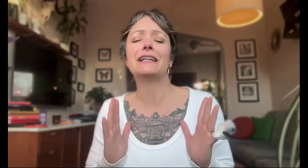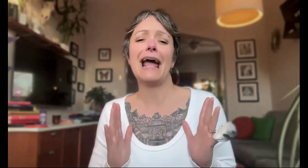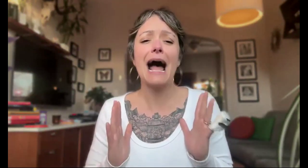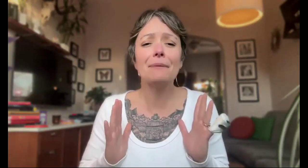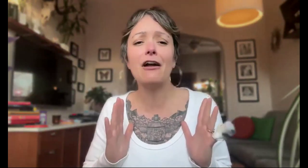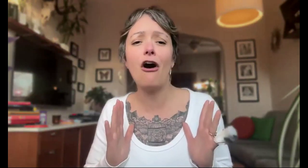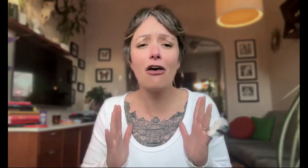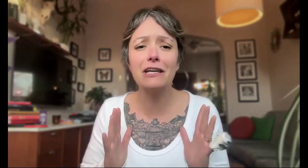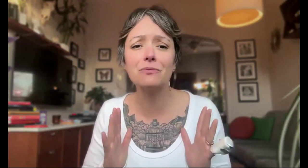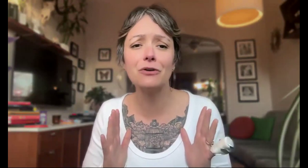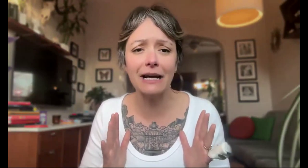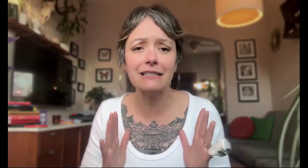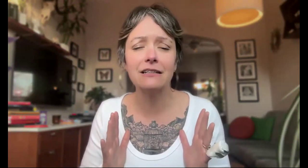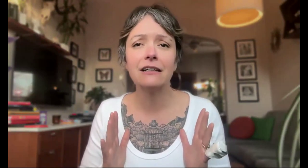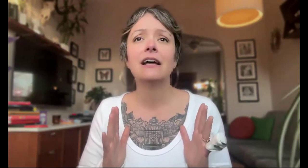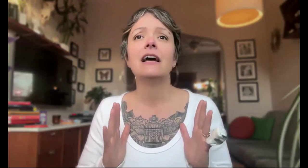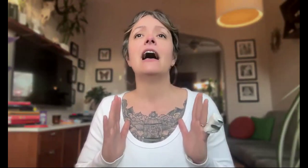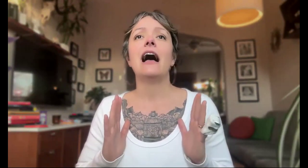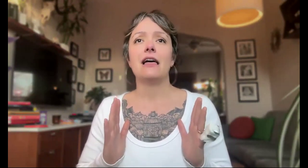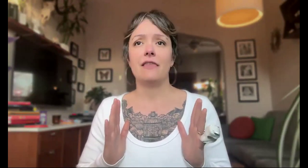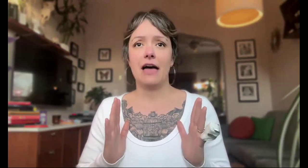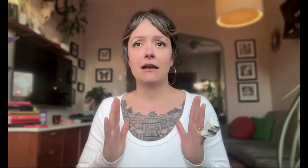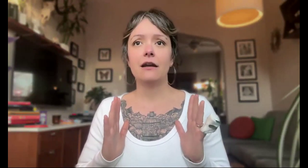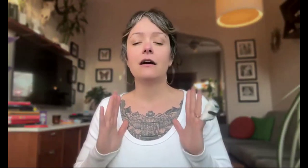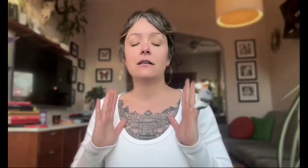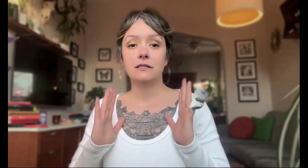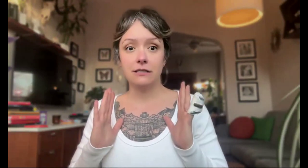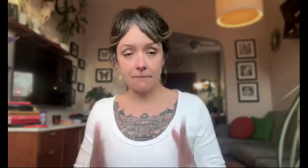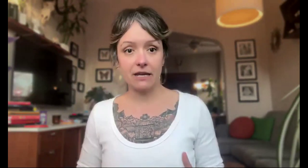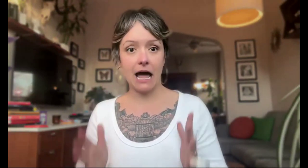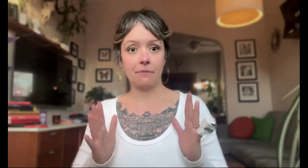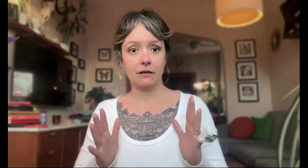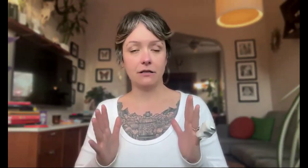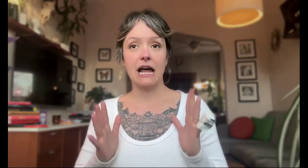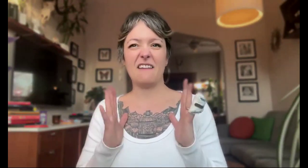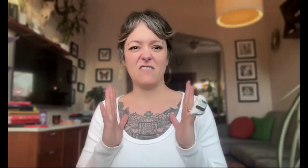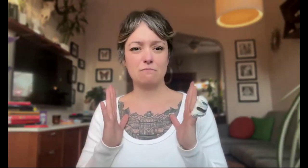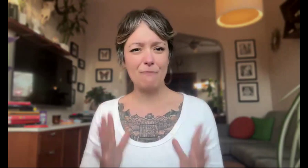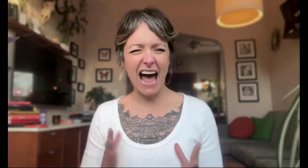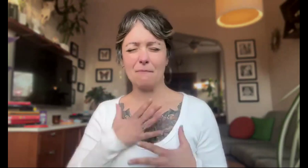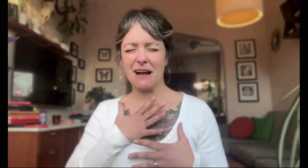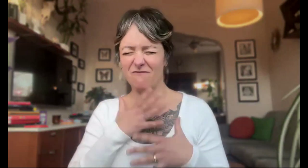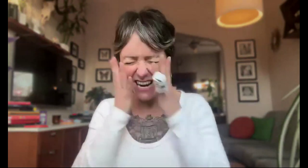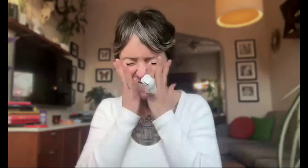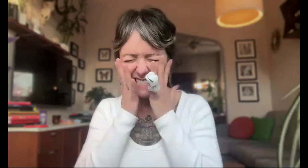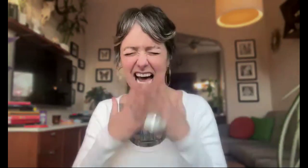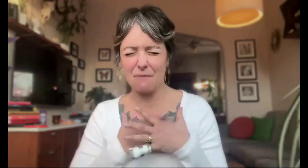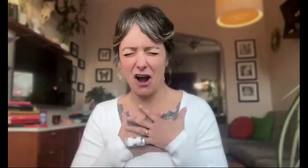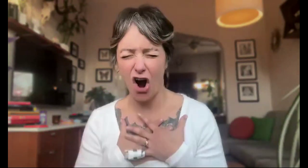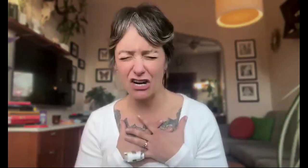feeling happy and all things were great. And then something happened and I feel mad and my face is hot and my heart